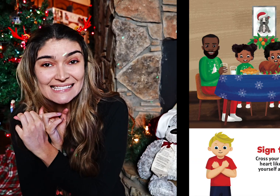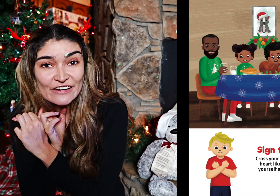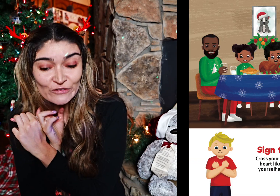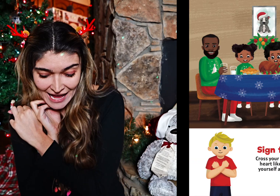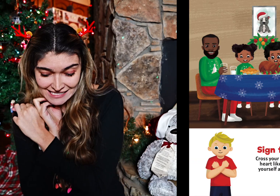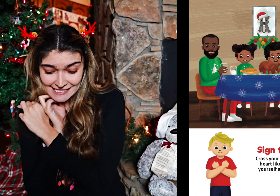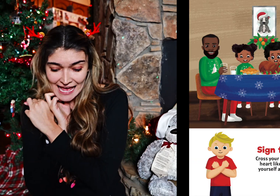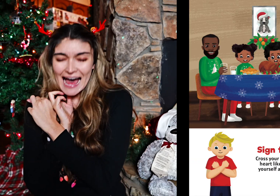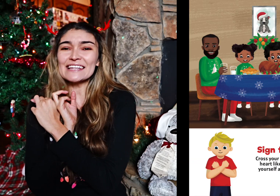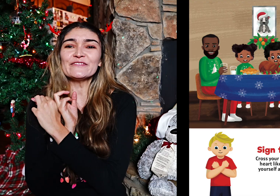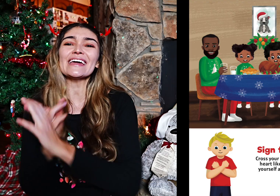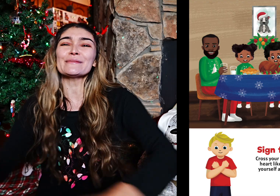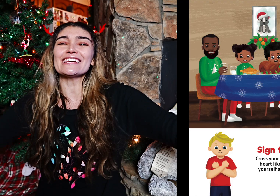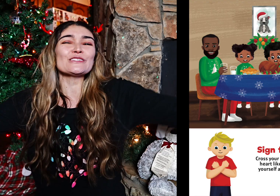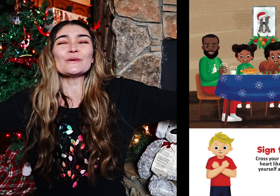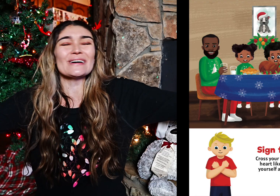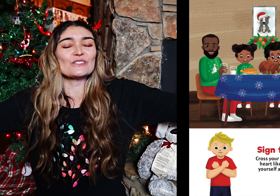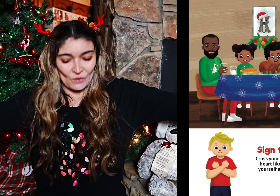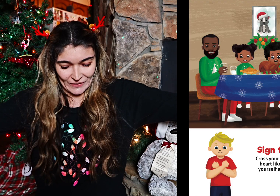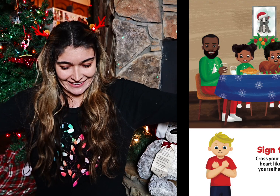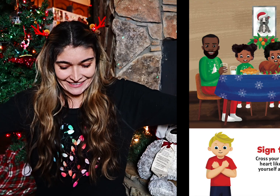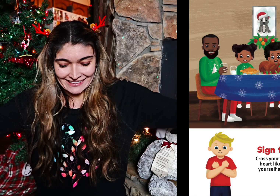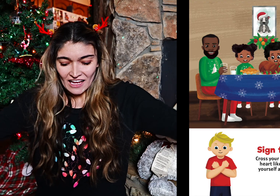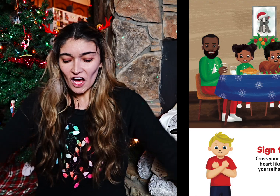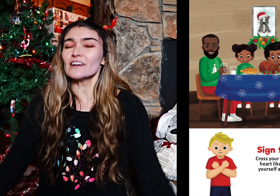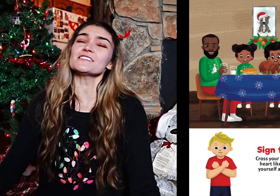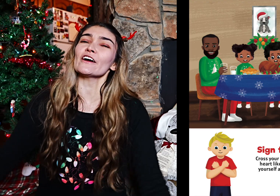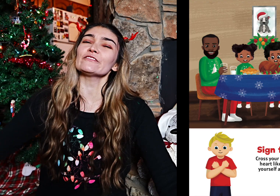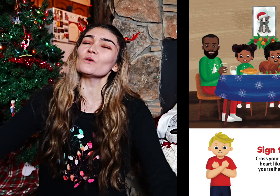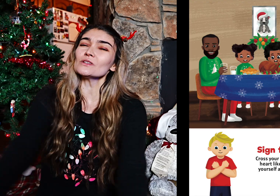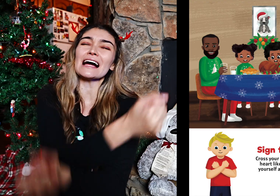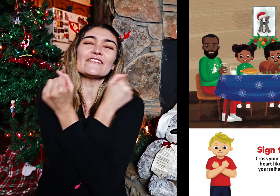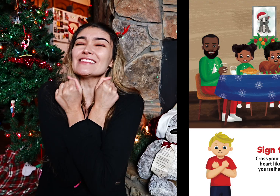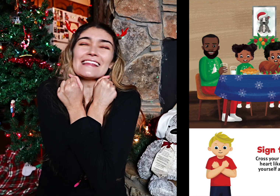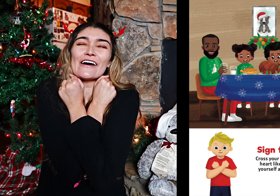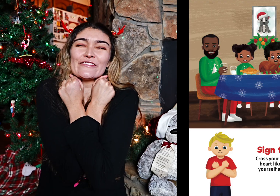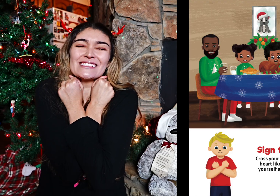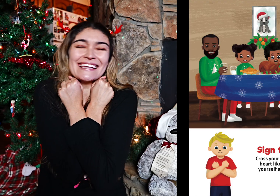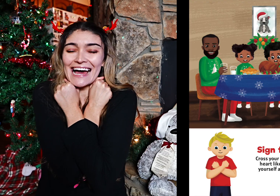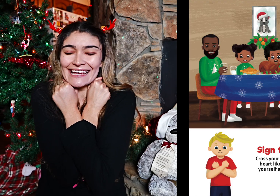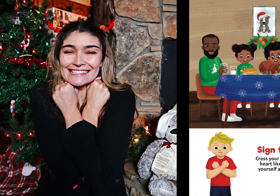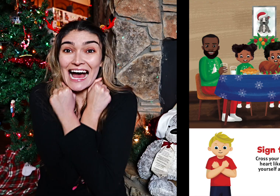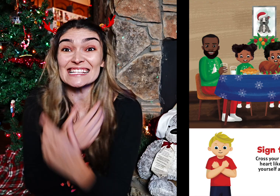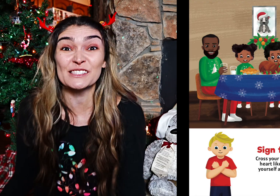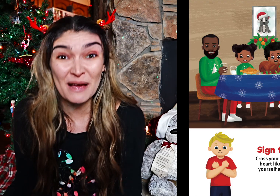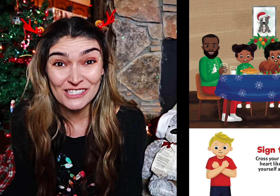amazing friends, and family to adore. Hearts are full of love tonight. A special